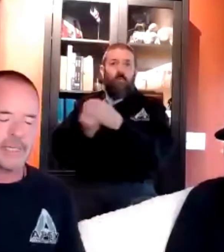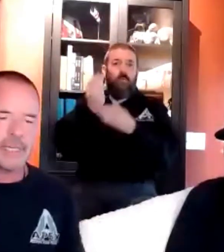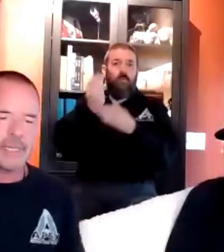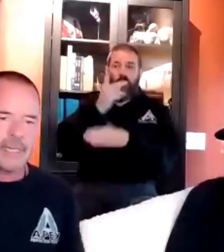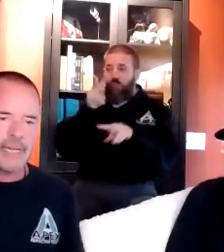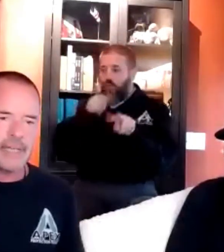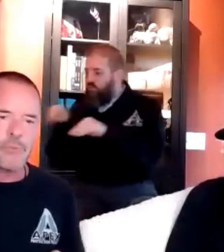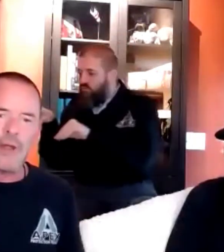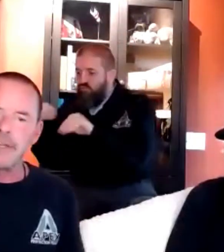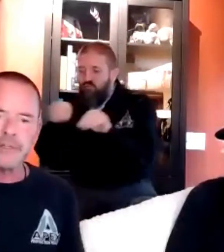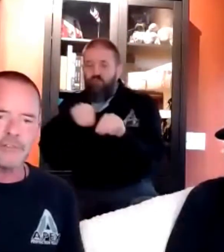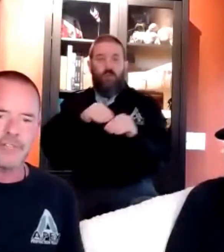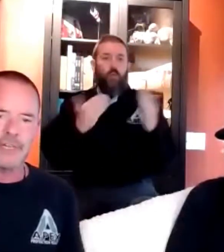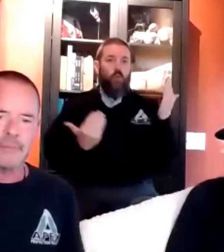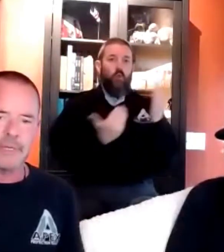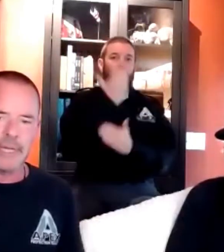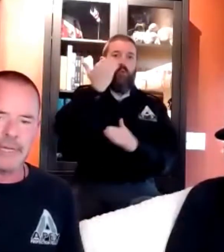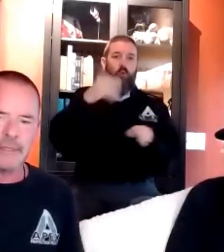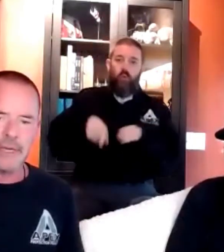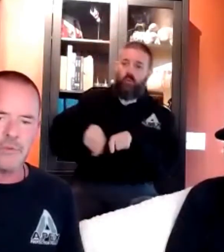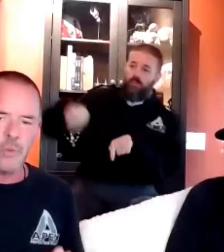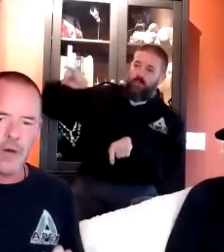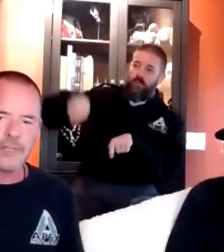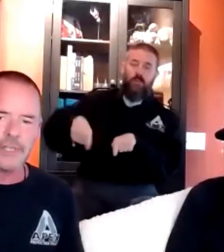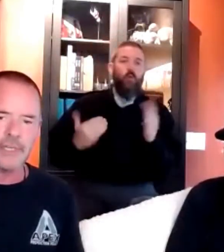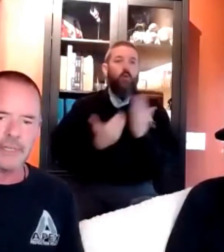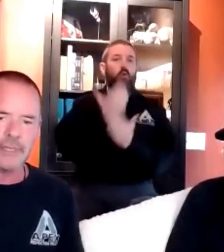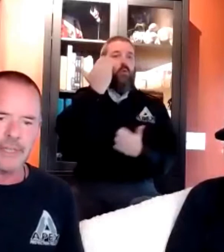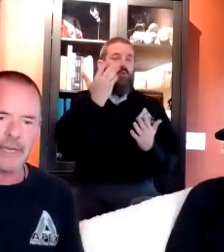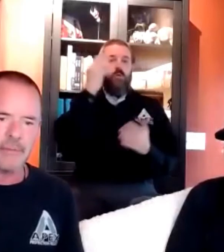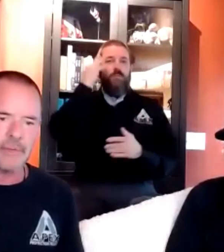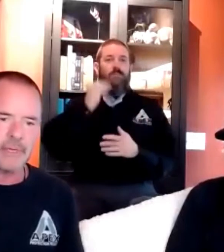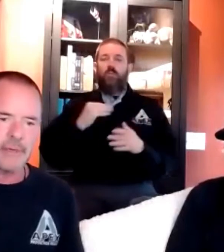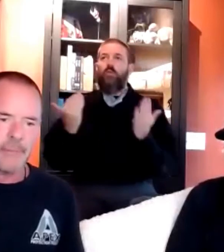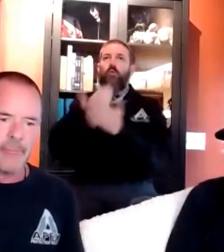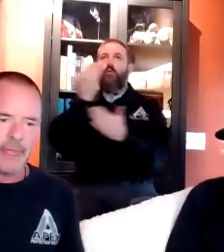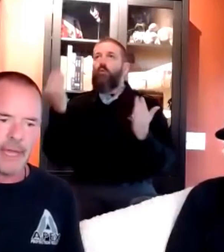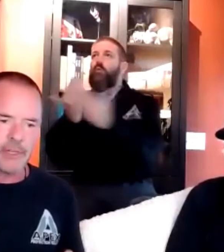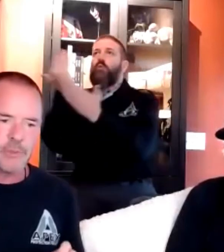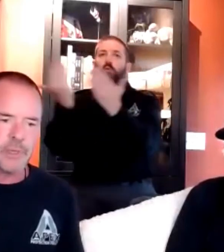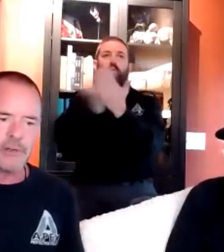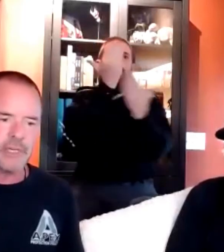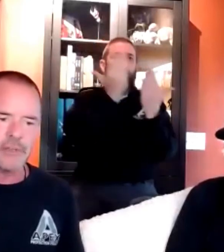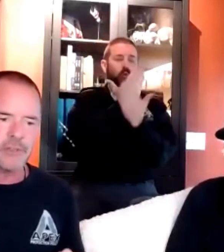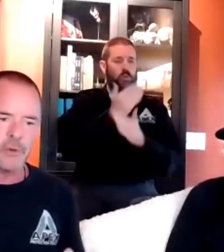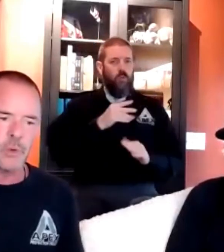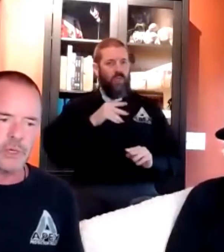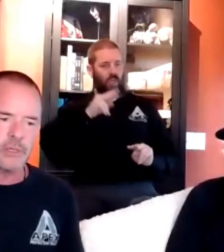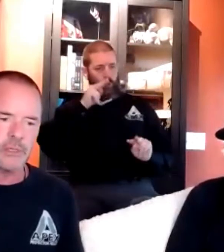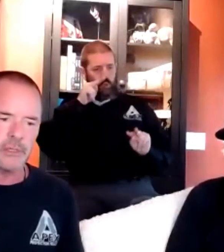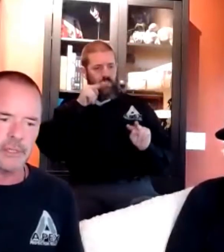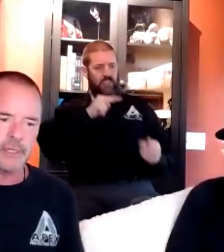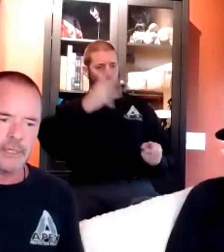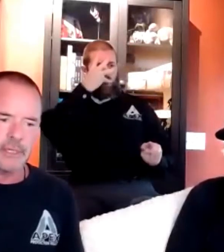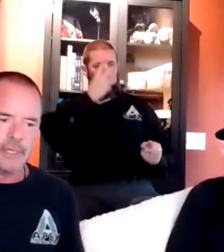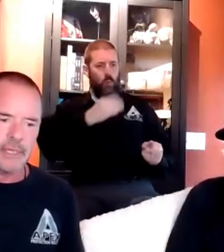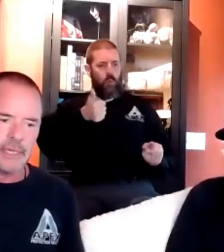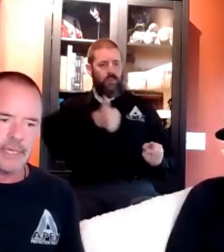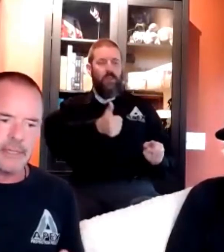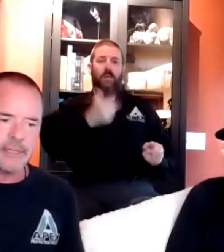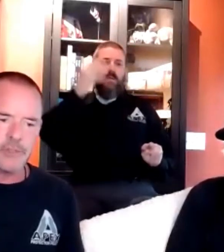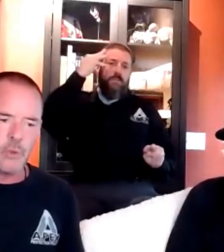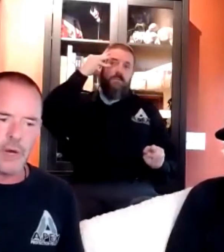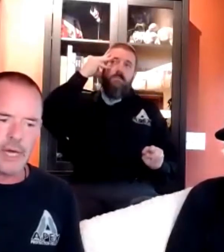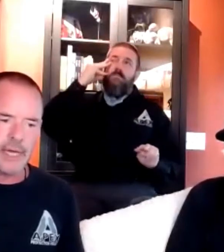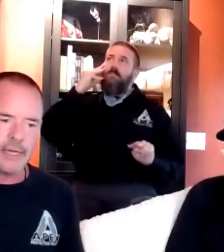mean, it's brand new for them. And watching them experience the world